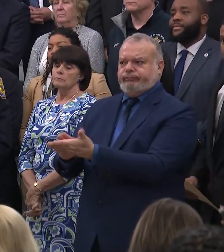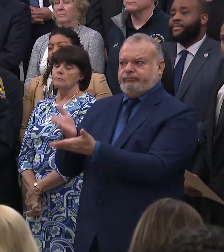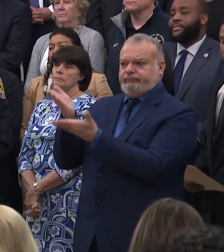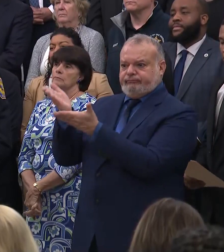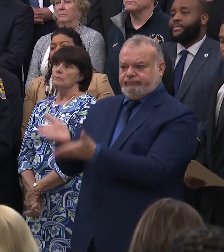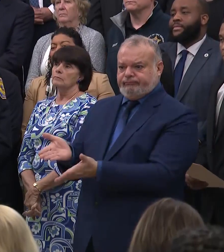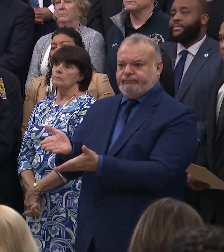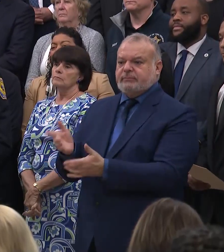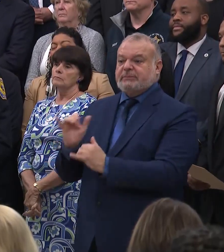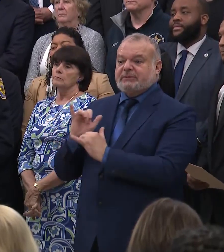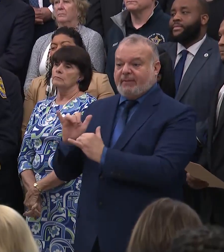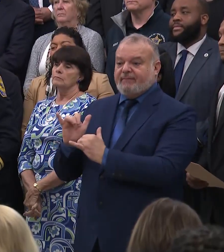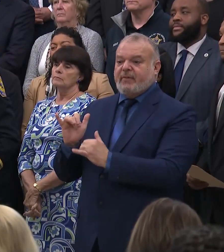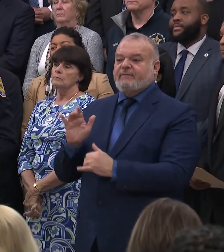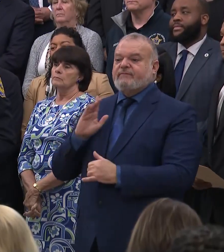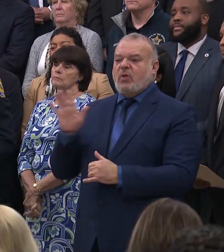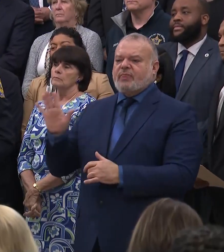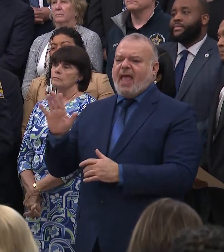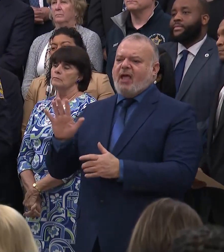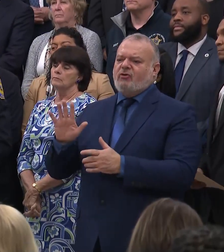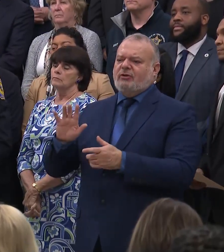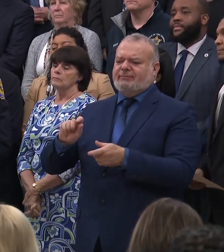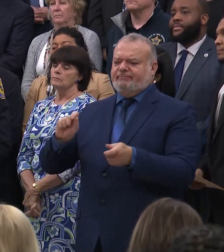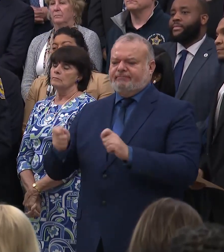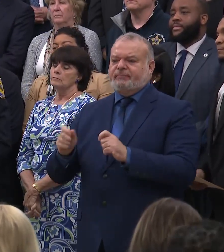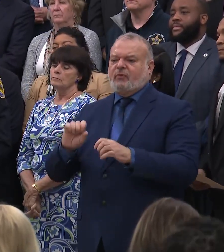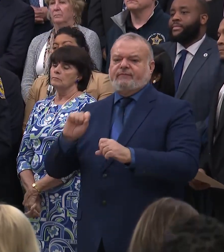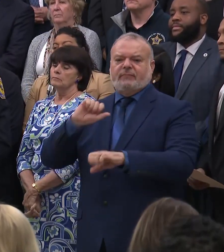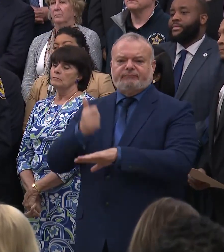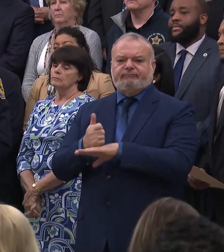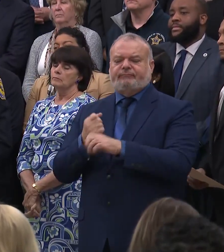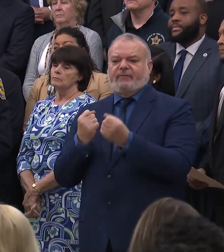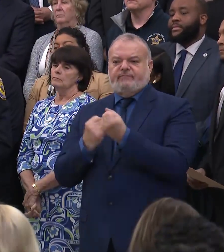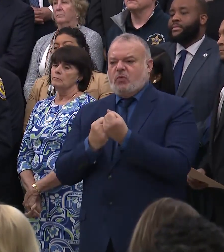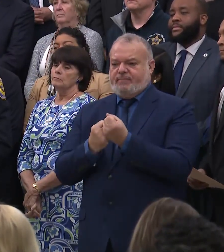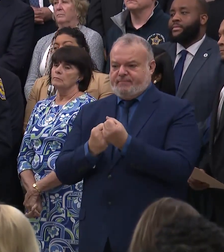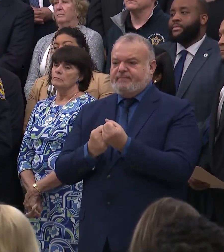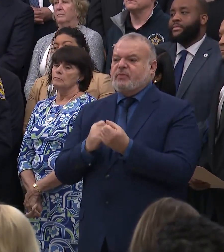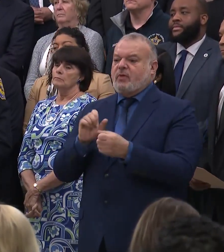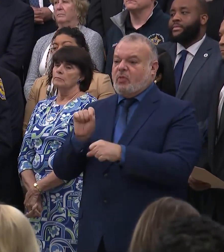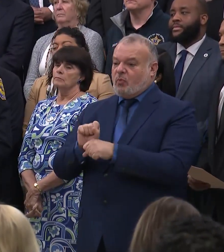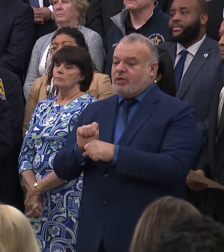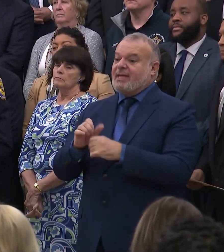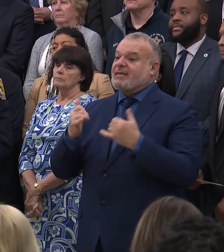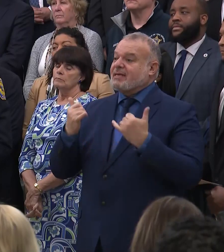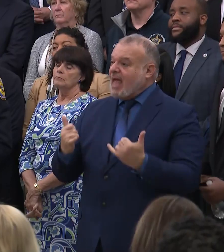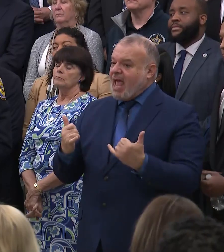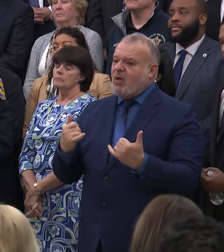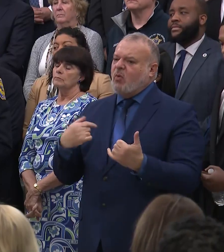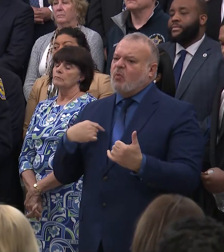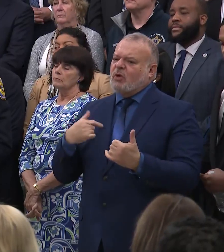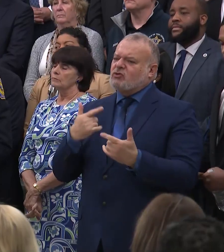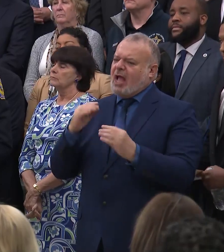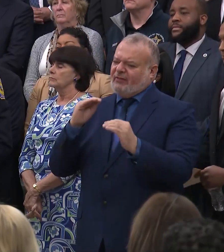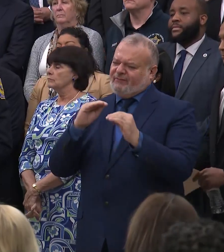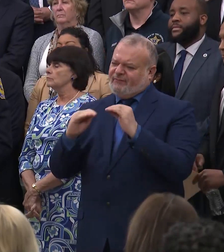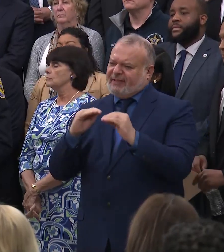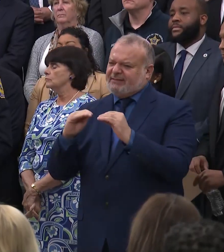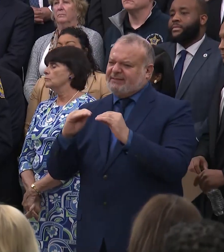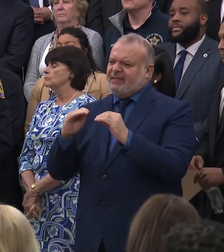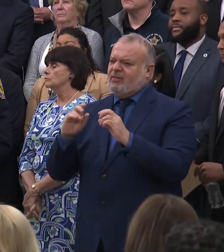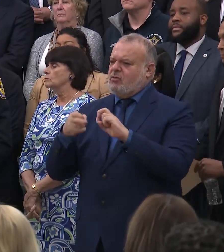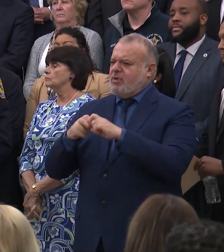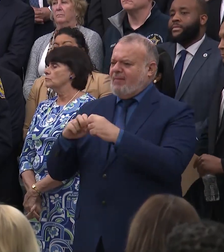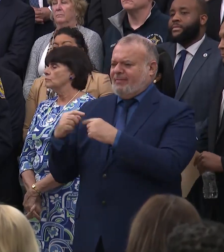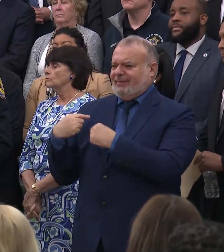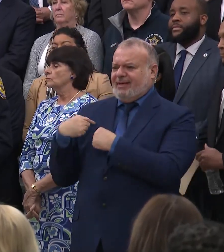for the transformative and collaborative role we now play in mitigating the use of substances in our communities and